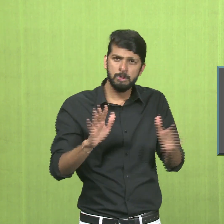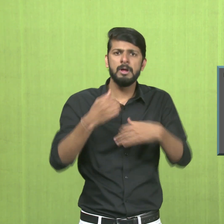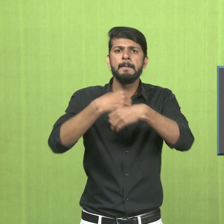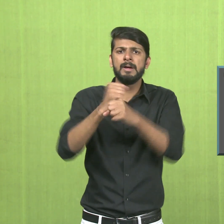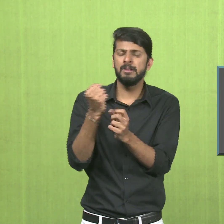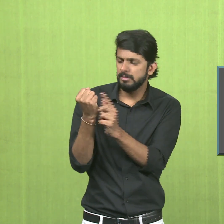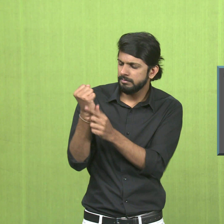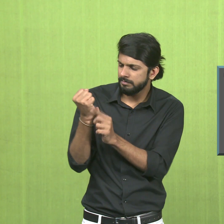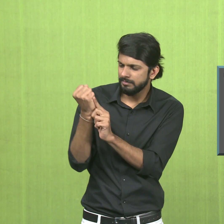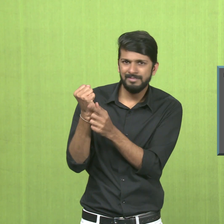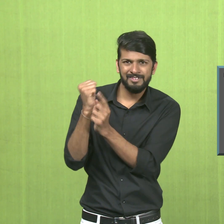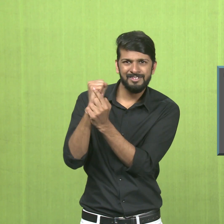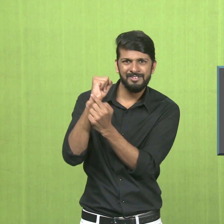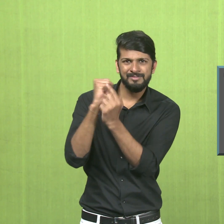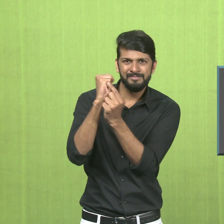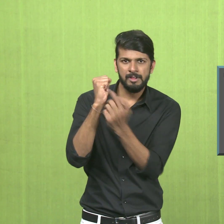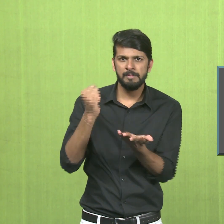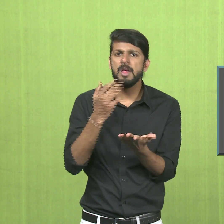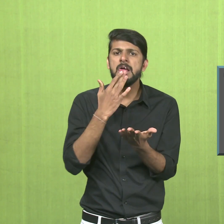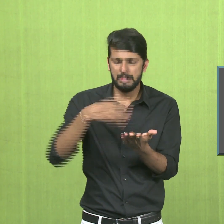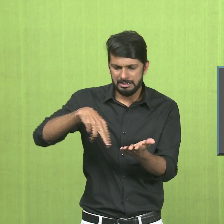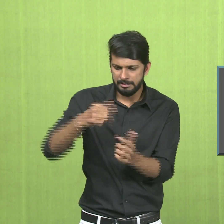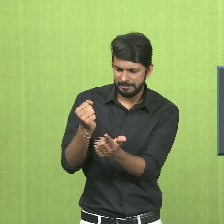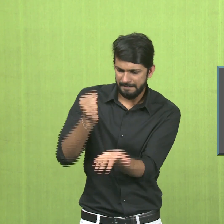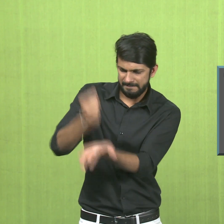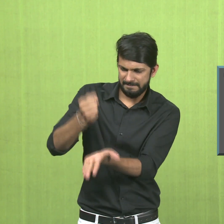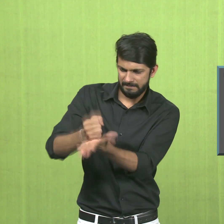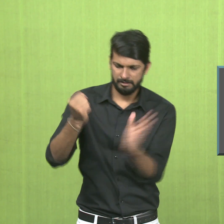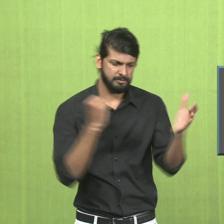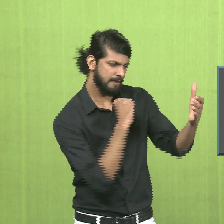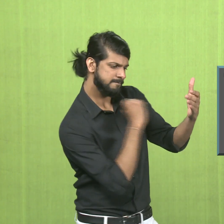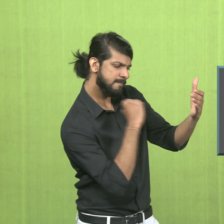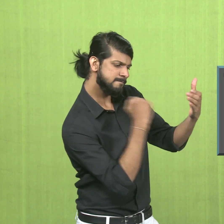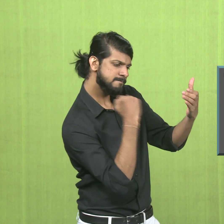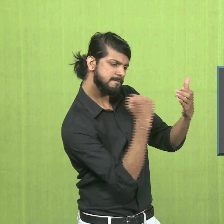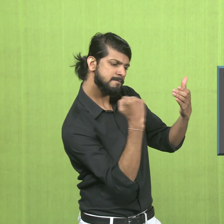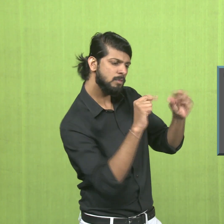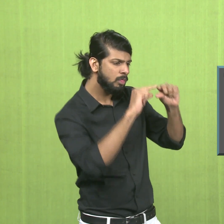repeating the paisley impression or the fisted hand impression.